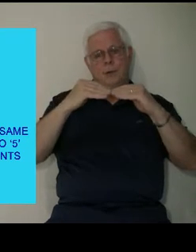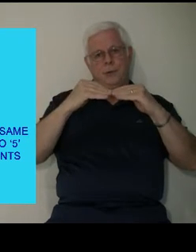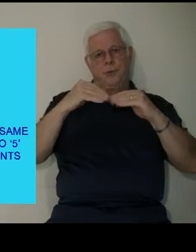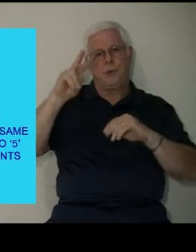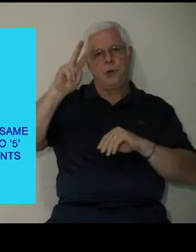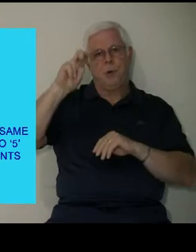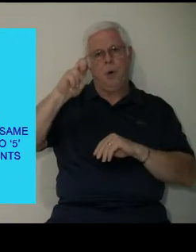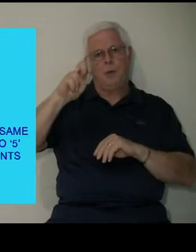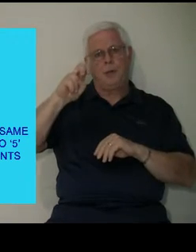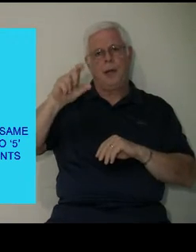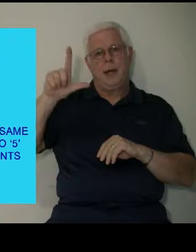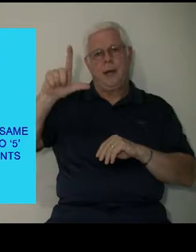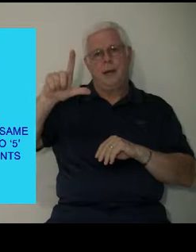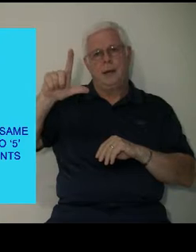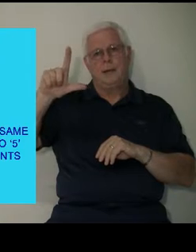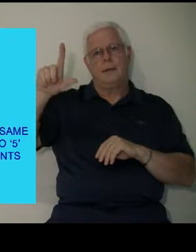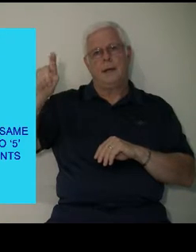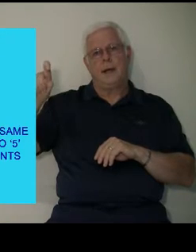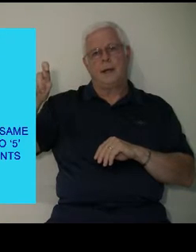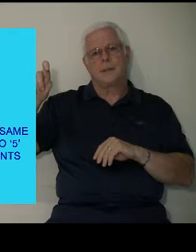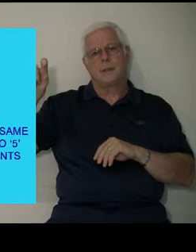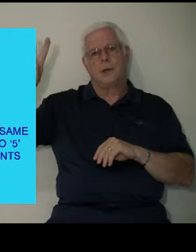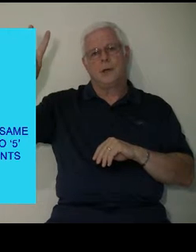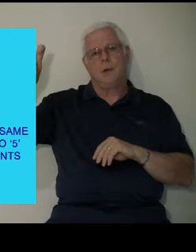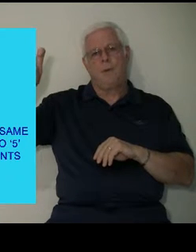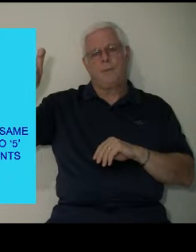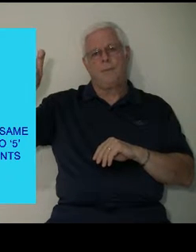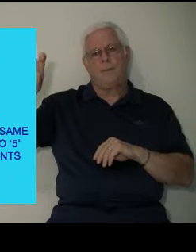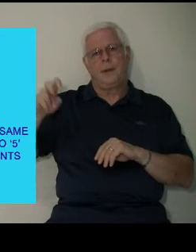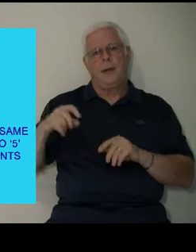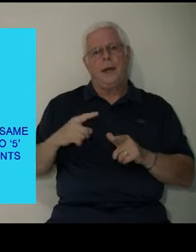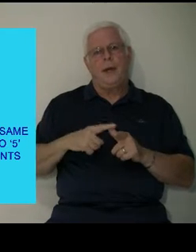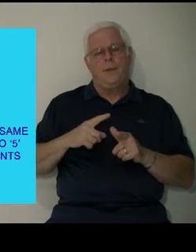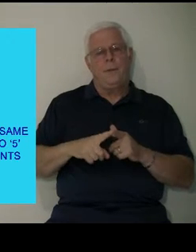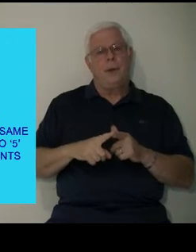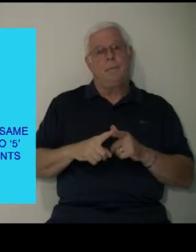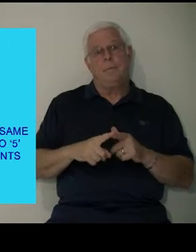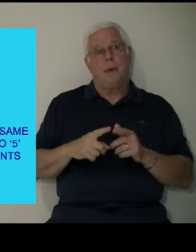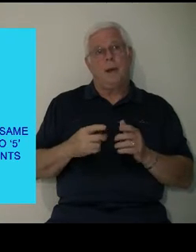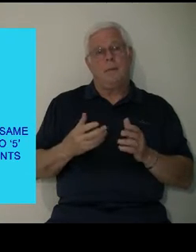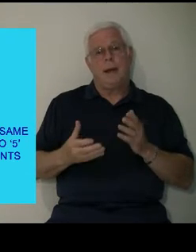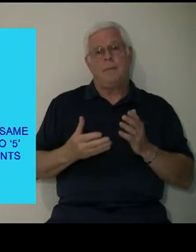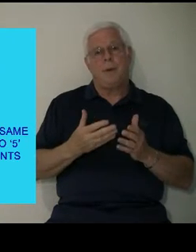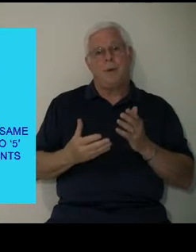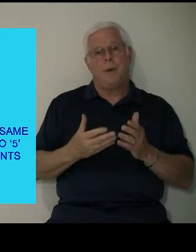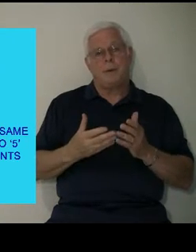to quote L X quote. And then maybe you want